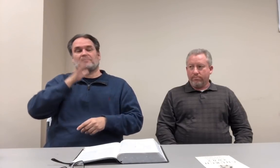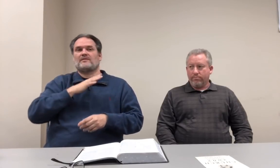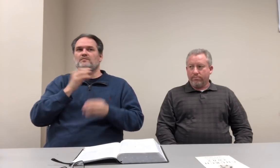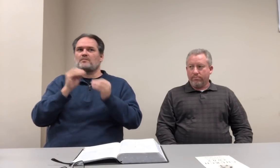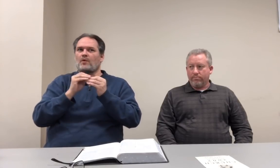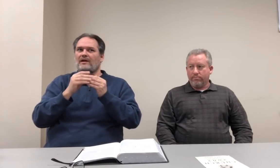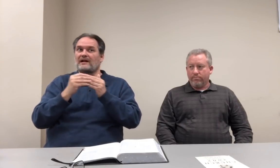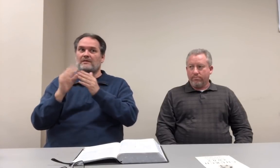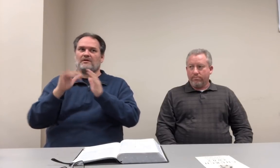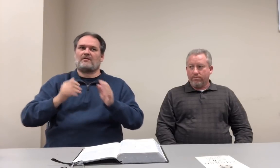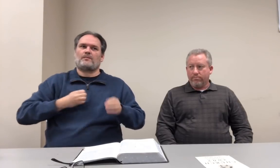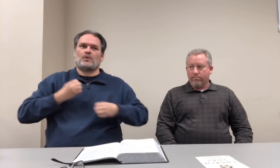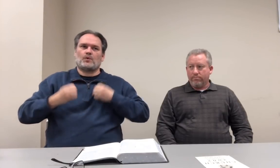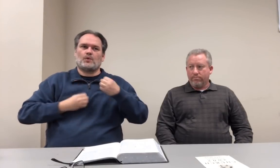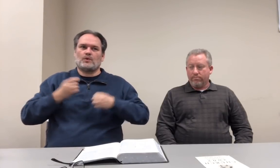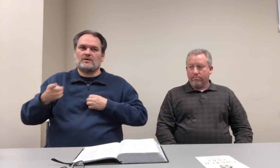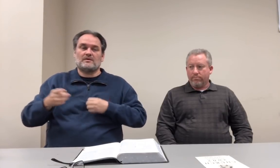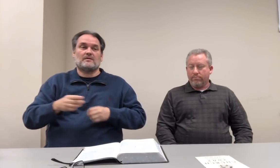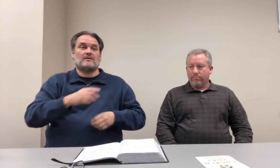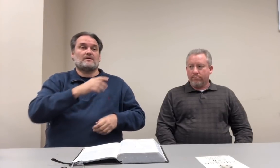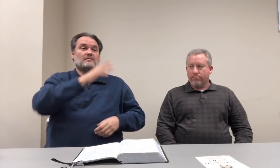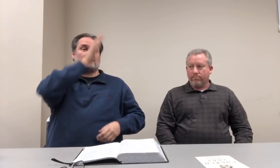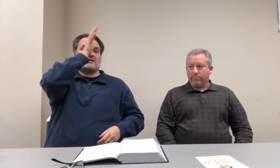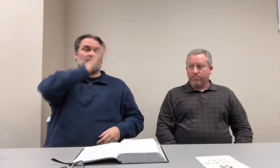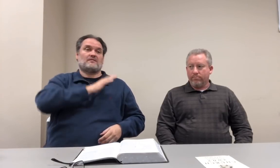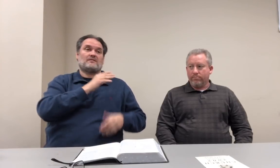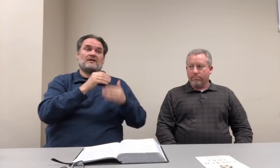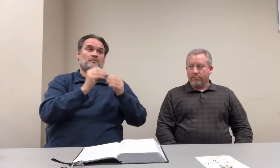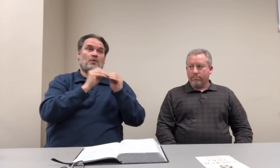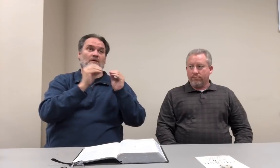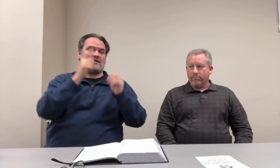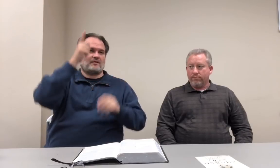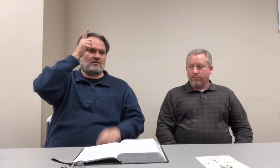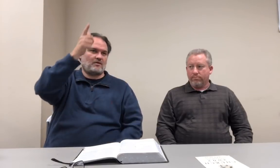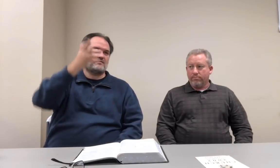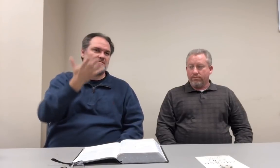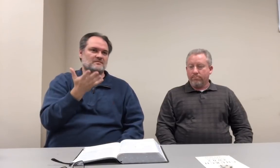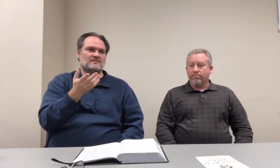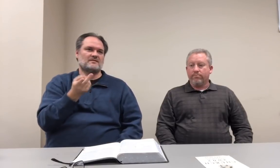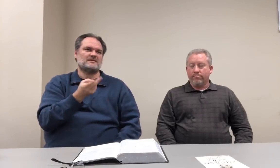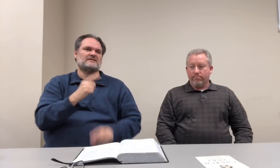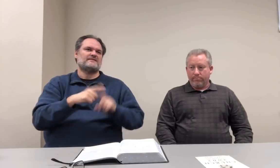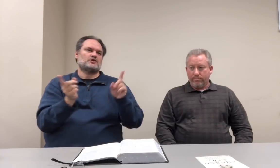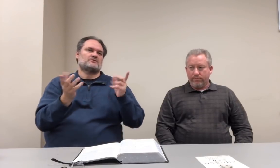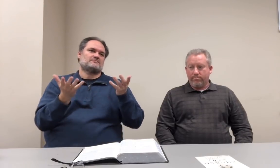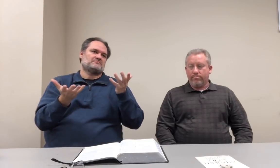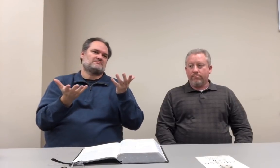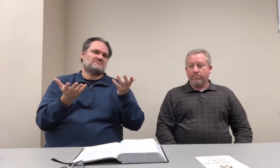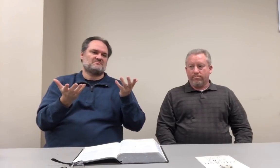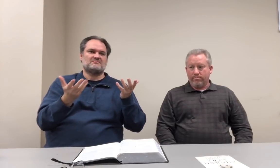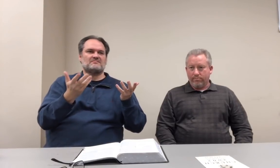Actually, years ago, I interviewed for this pastor job at a church in Lebanon. God saved me from